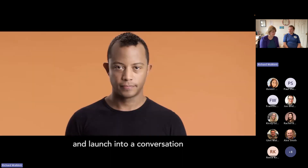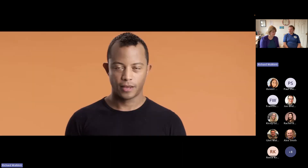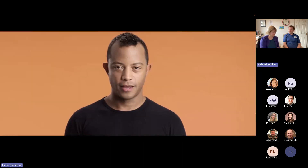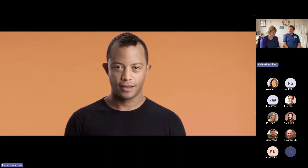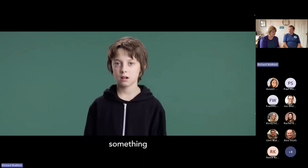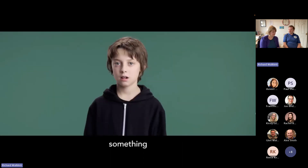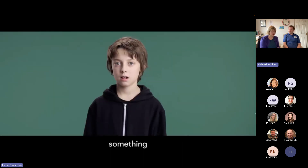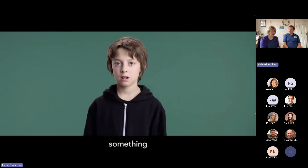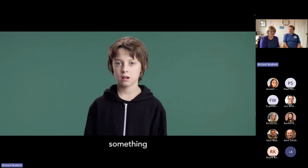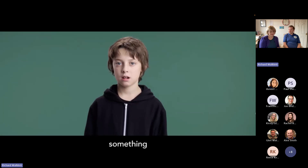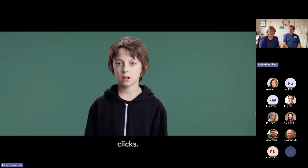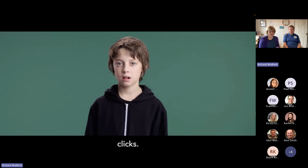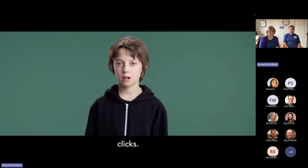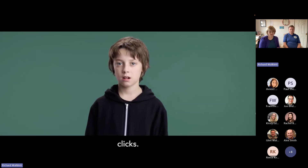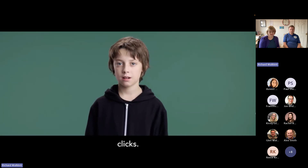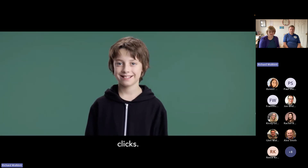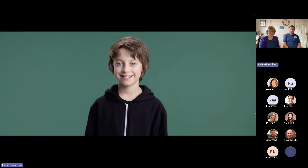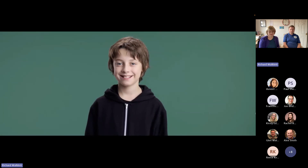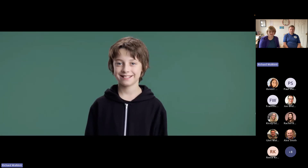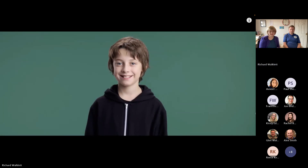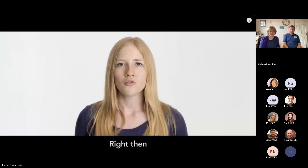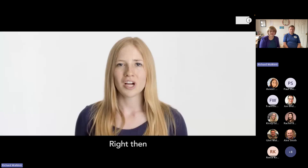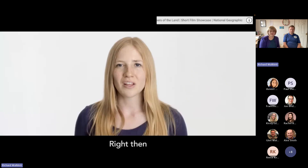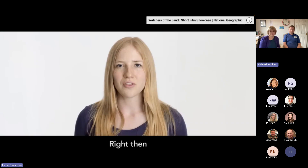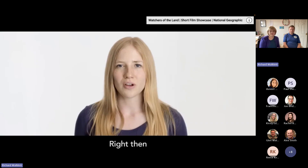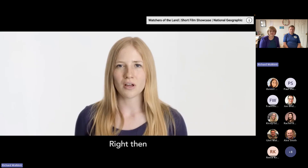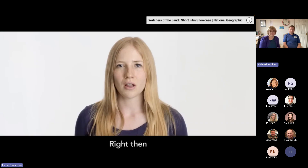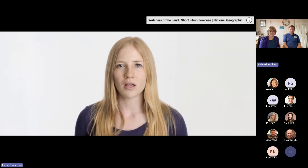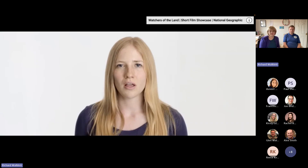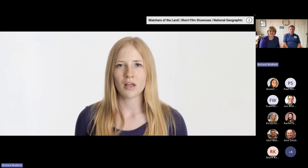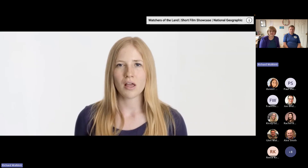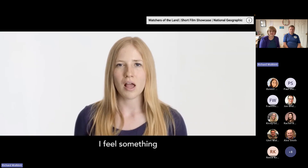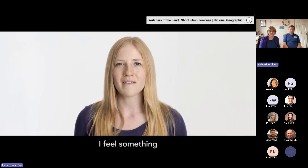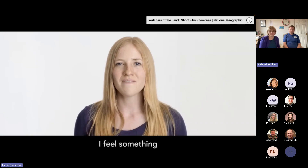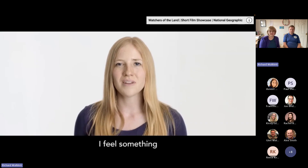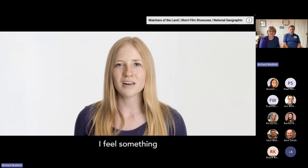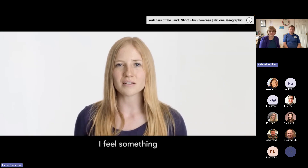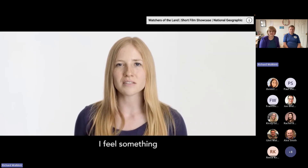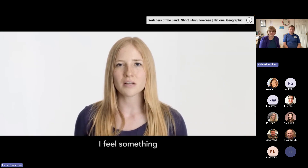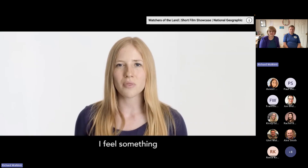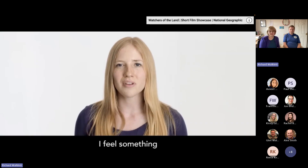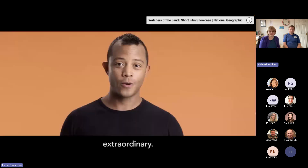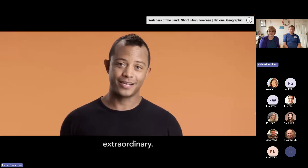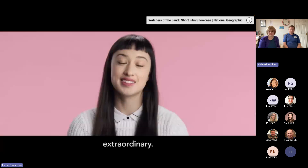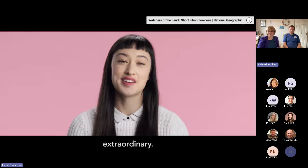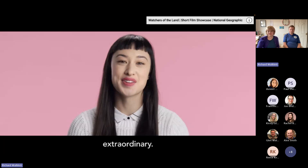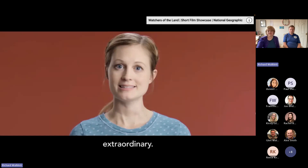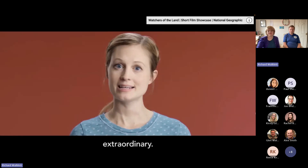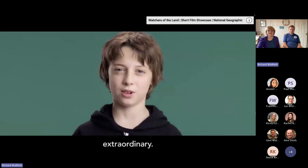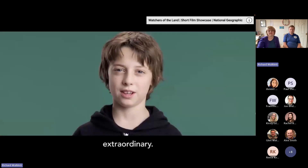conversation, something clicks. Right then, I feel something